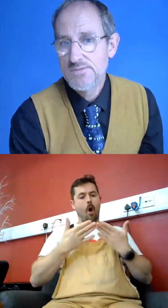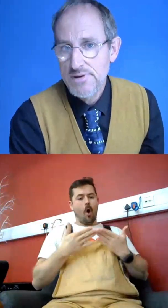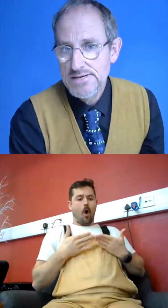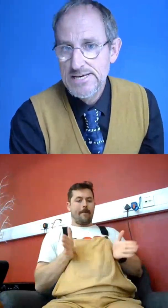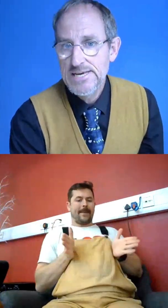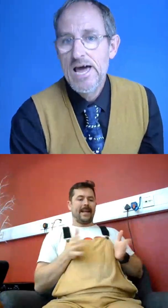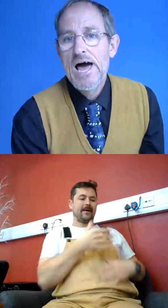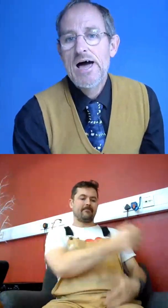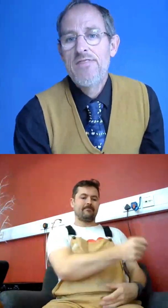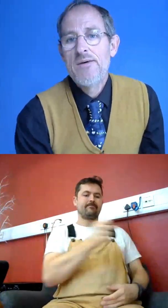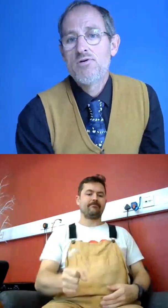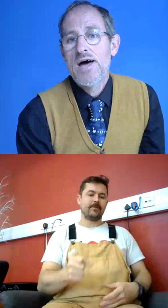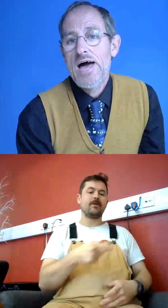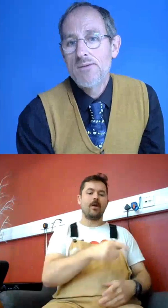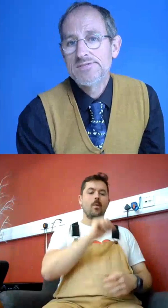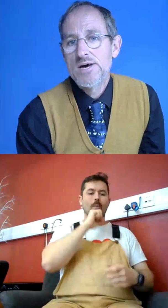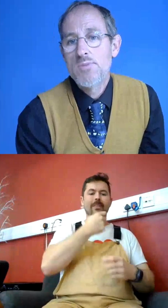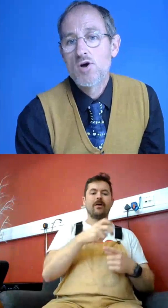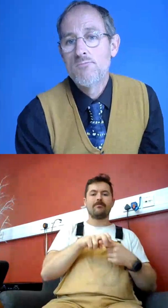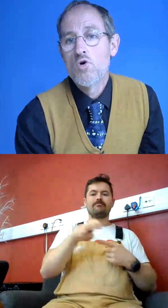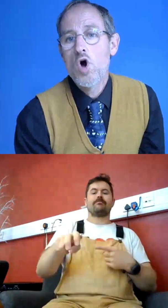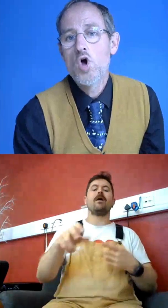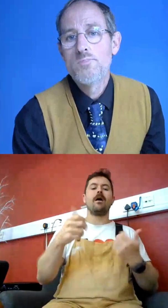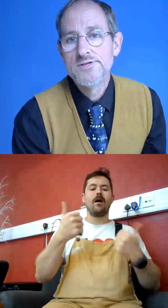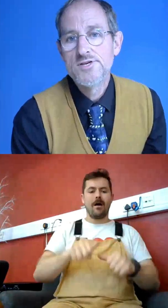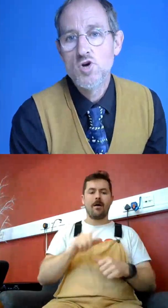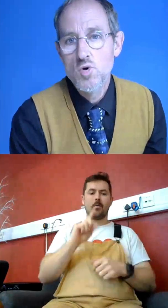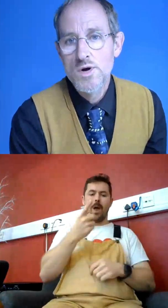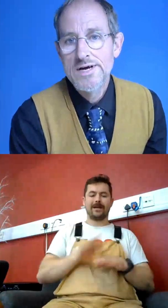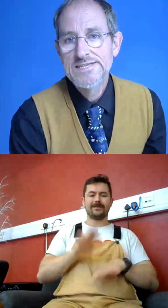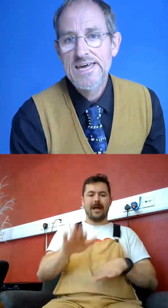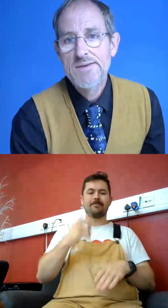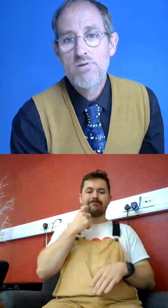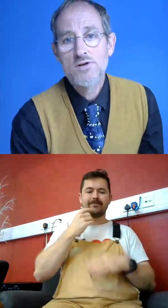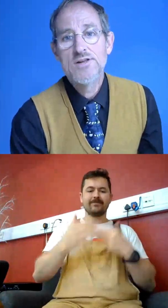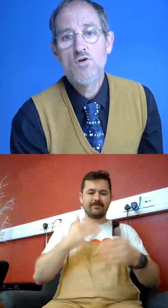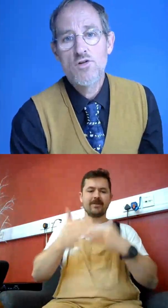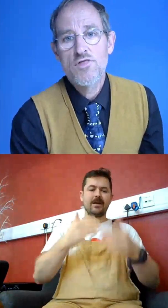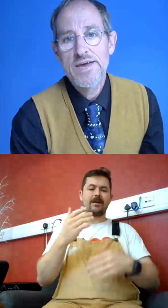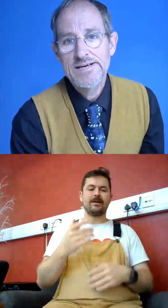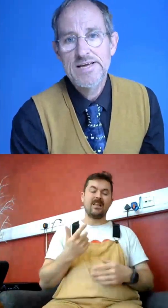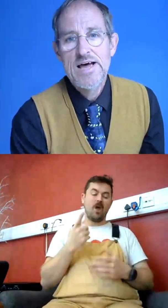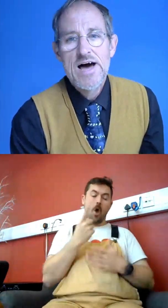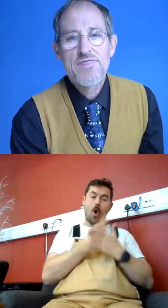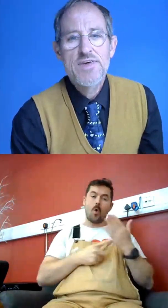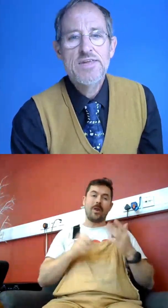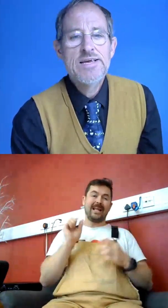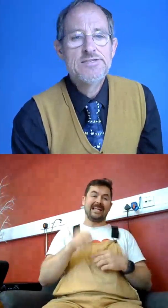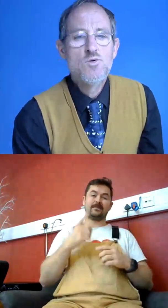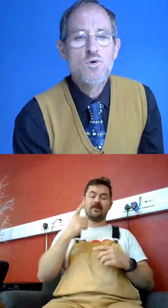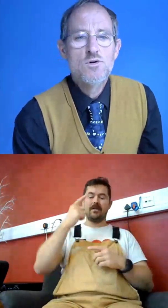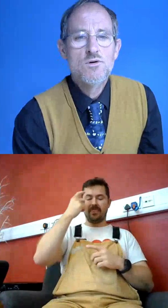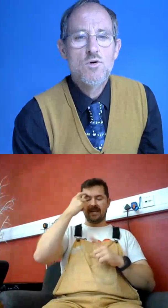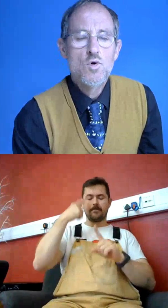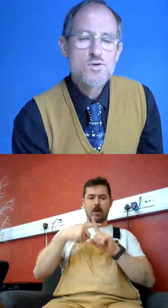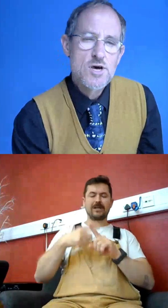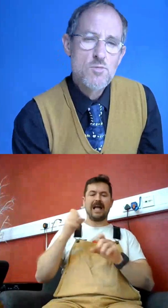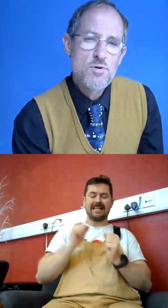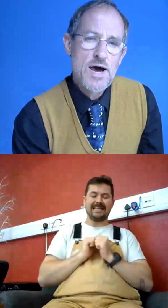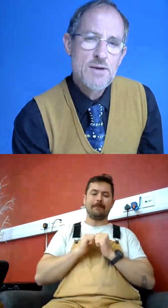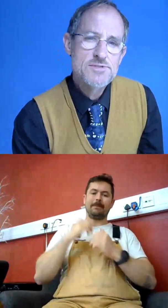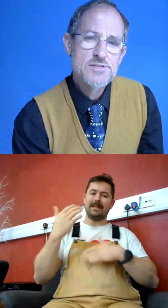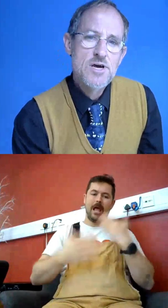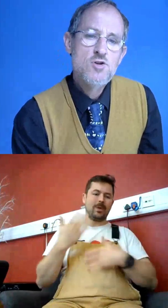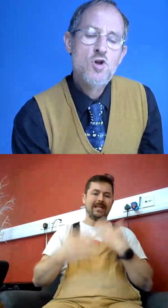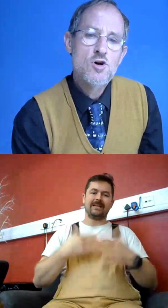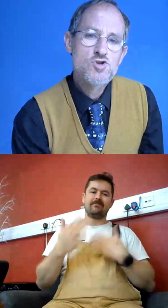perhaps with a disability, and then perhaps they'll become more open to you taking part in other things. I think you need to